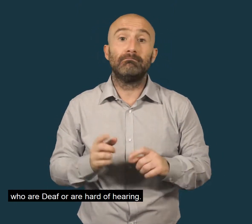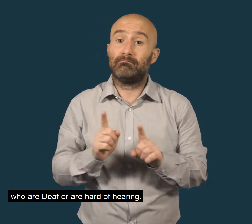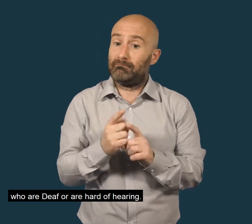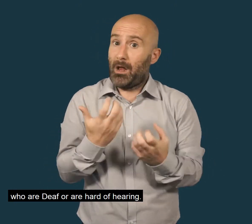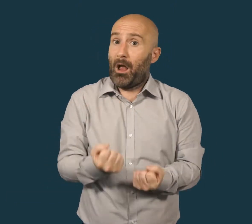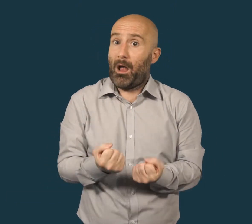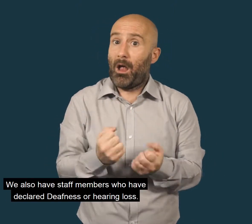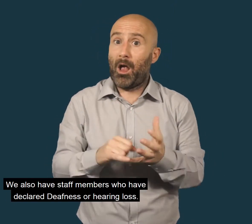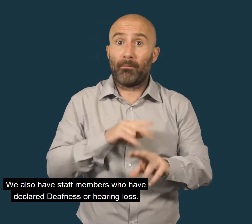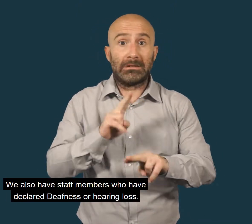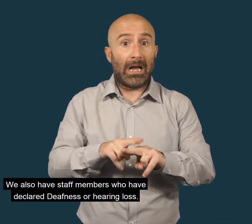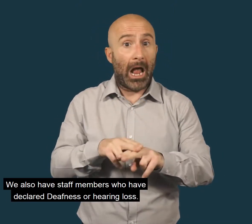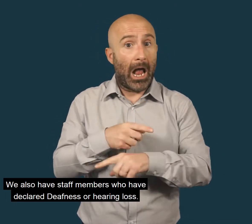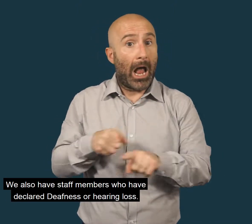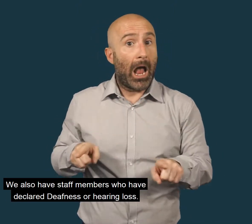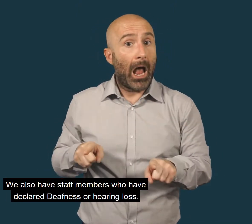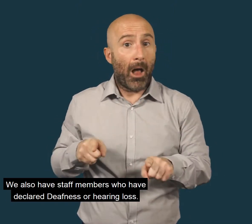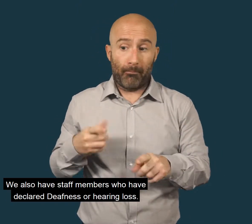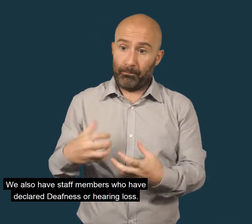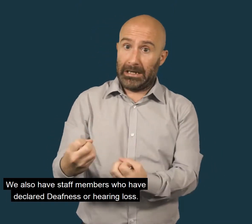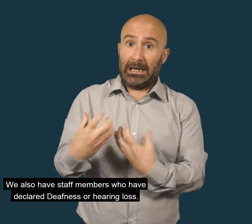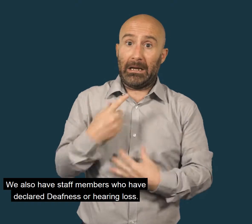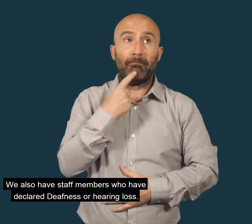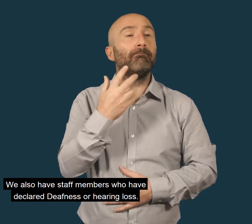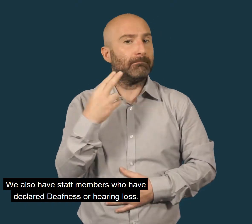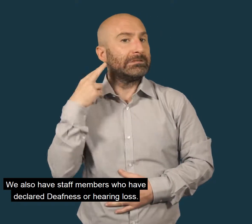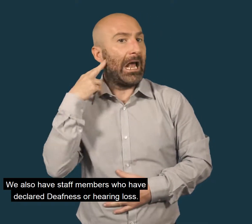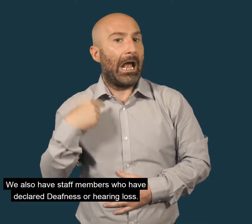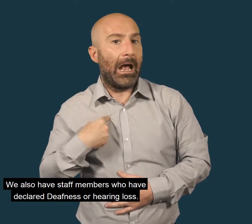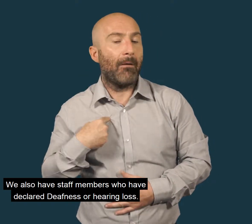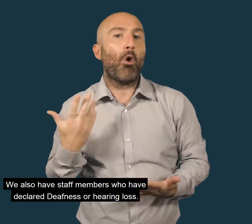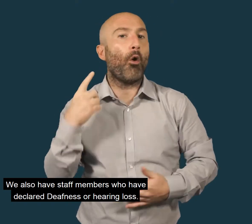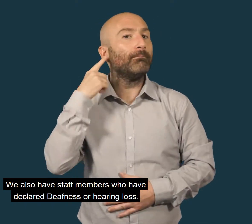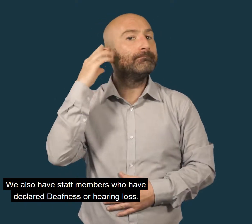We also have staff members who have declared deafness or hearing loss